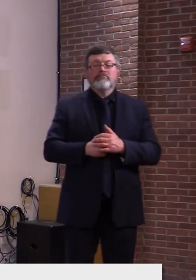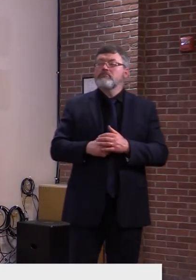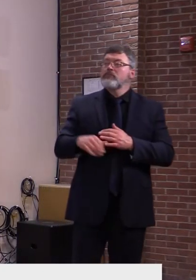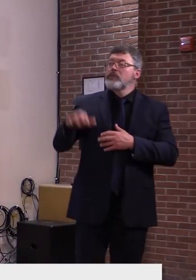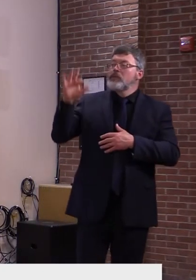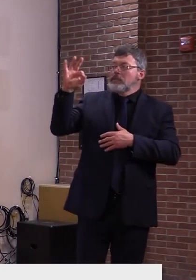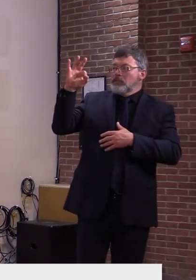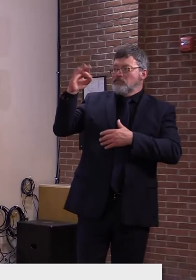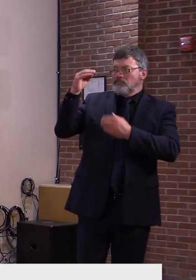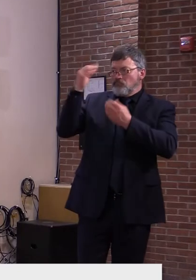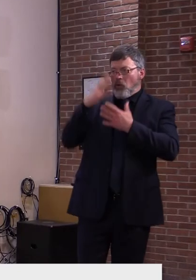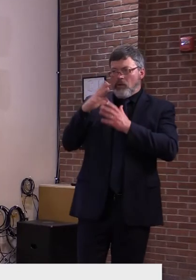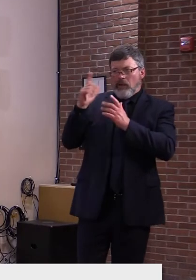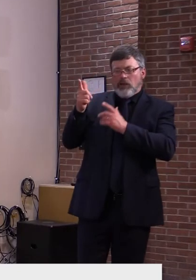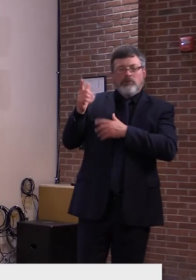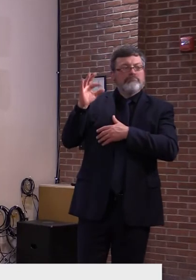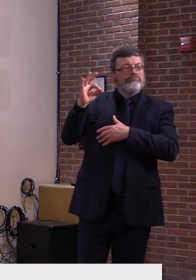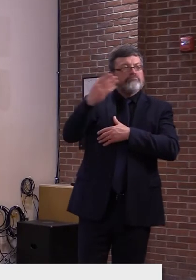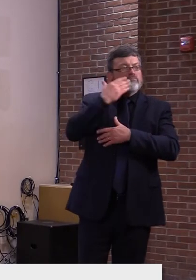Dickert.